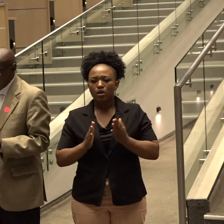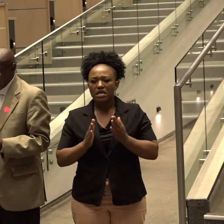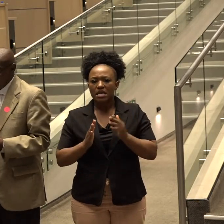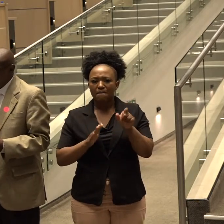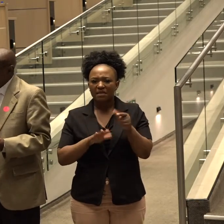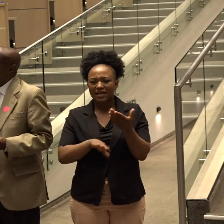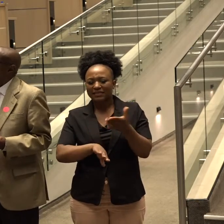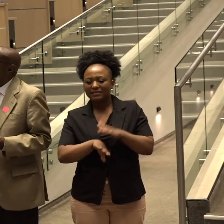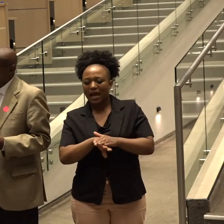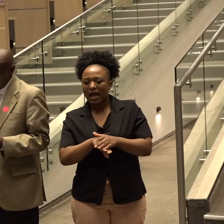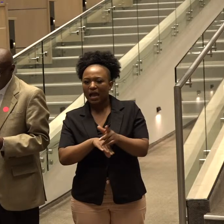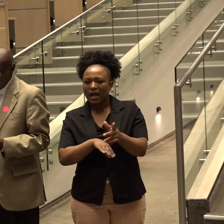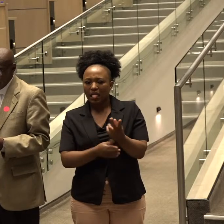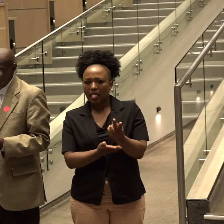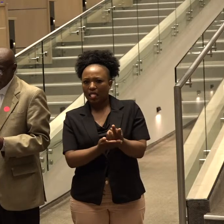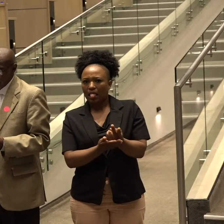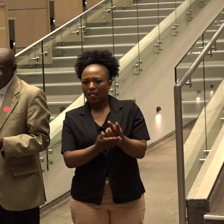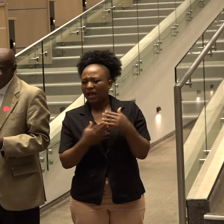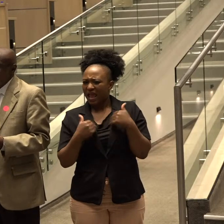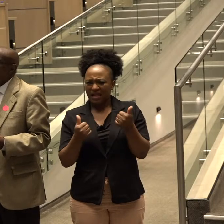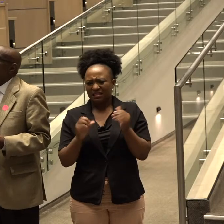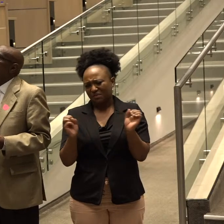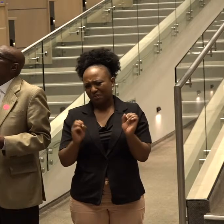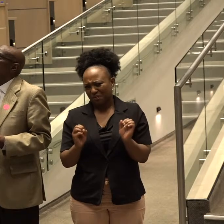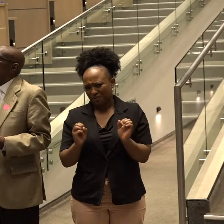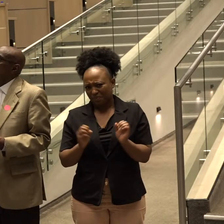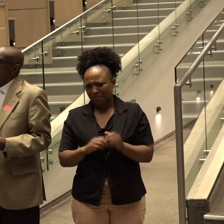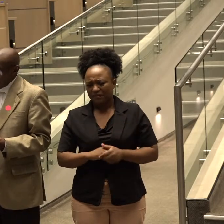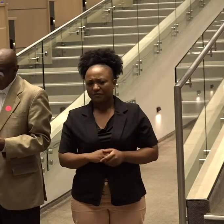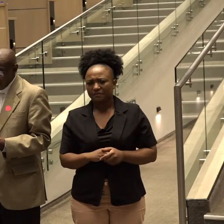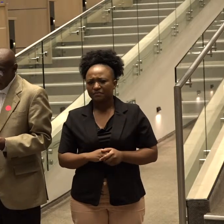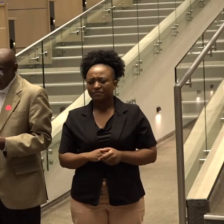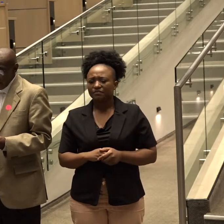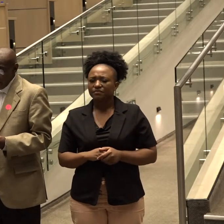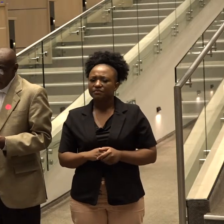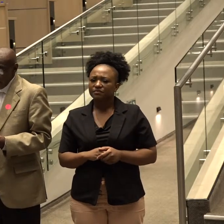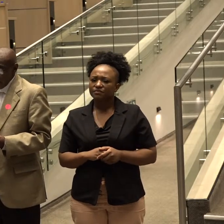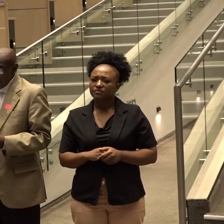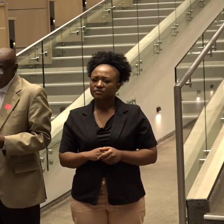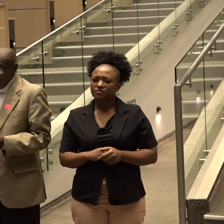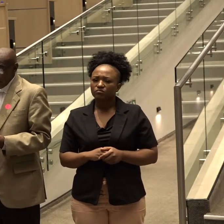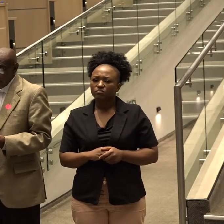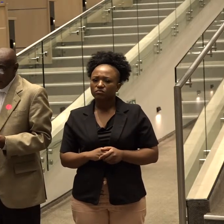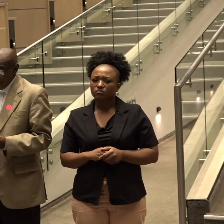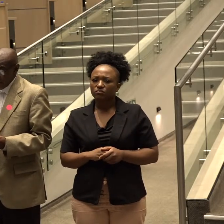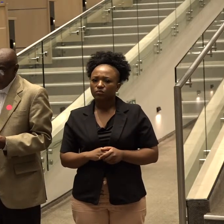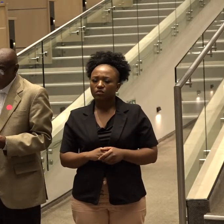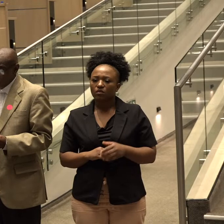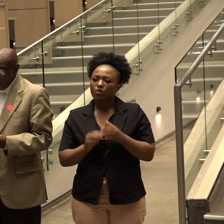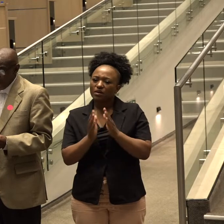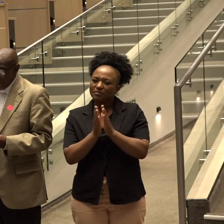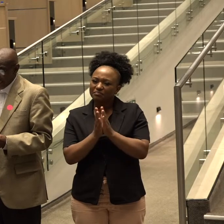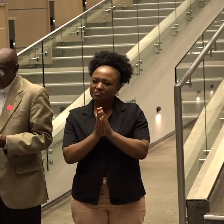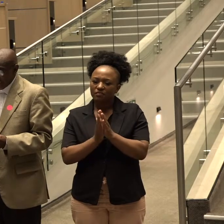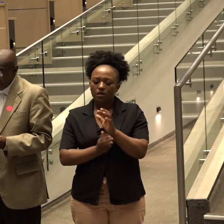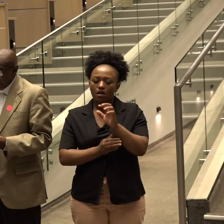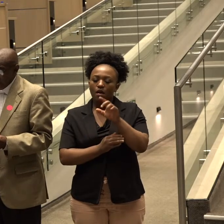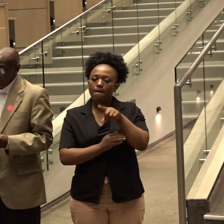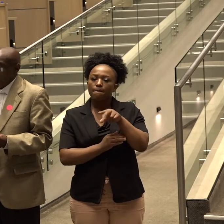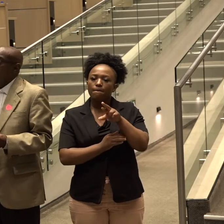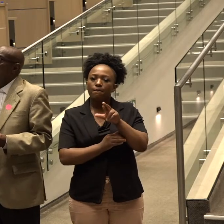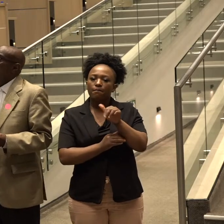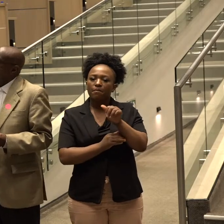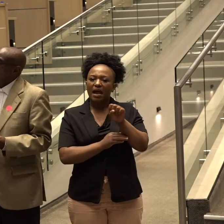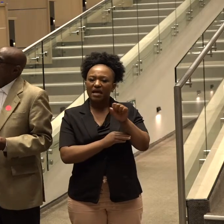being there which is not healthy we would like to ask the the plaza people to come and